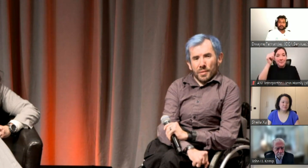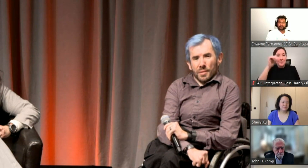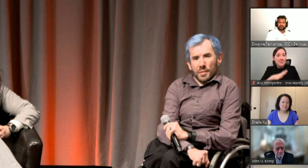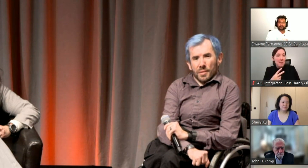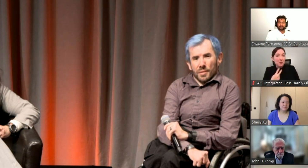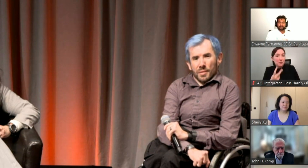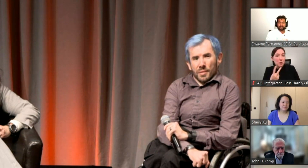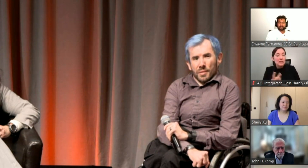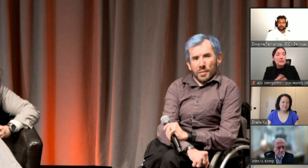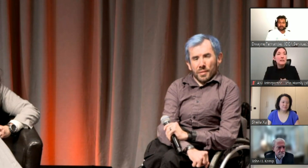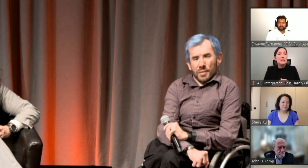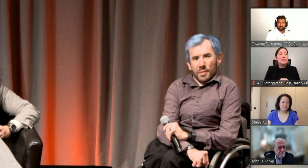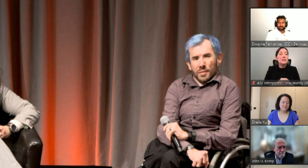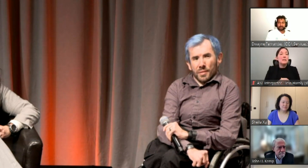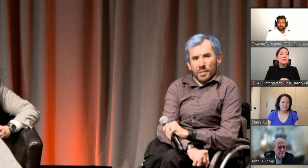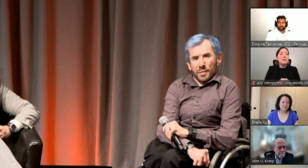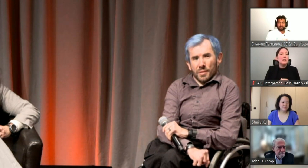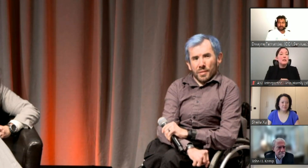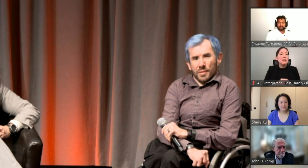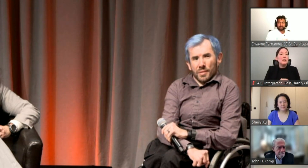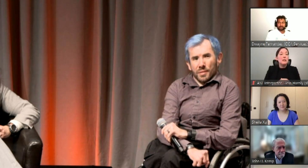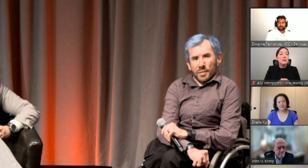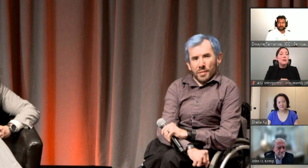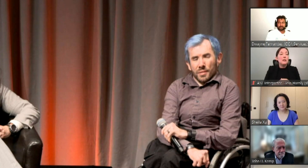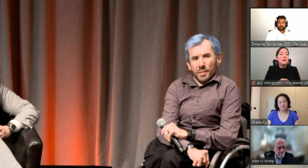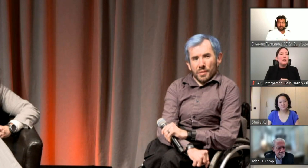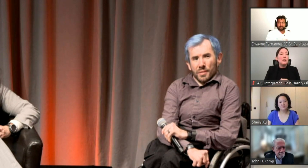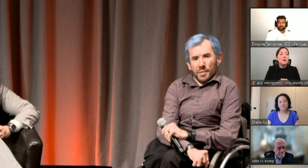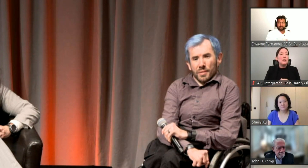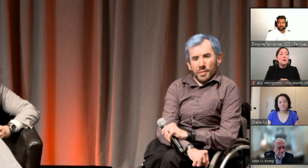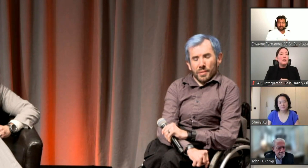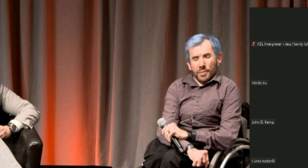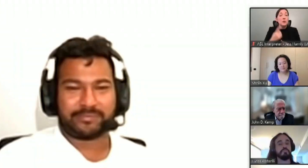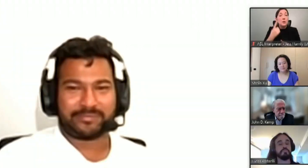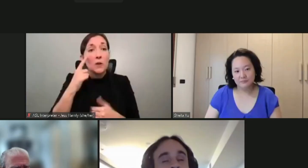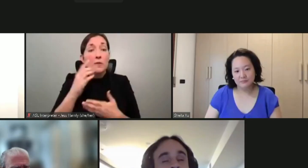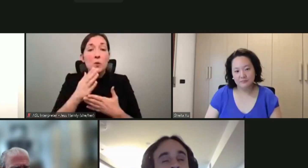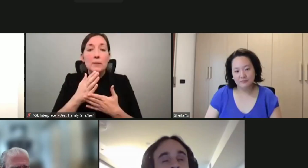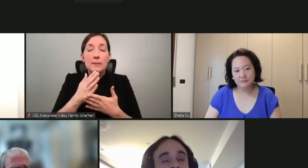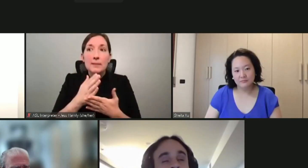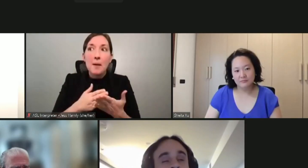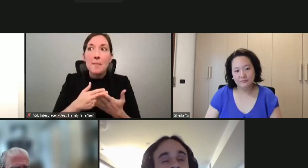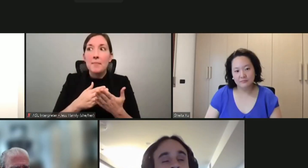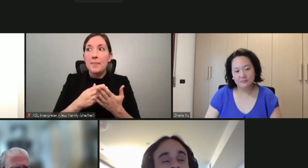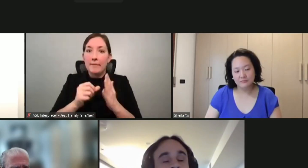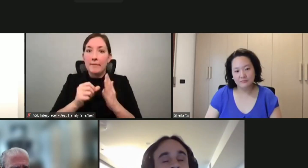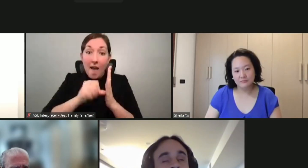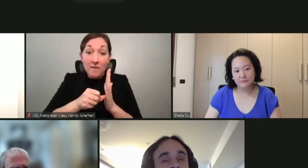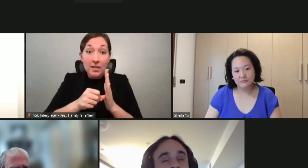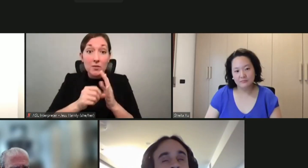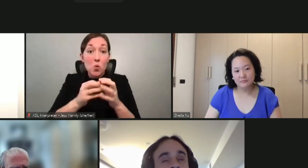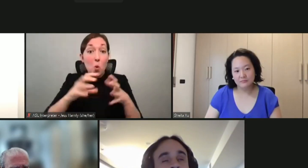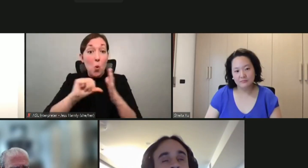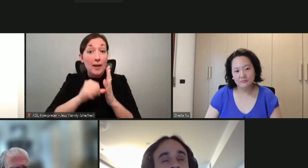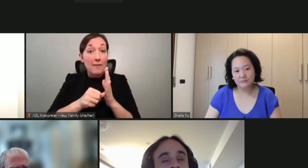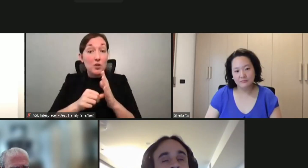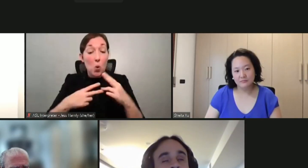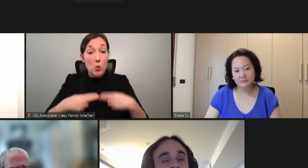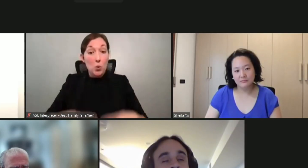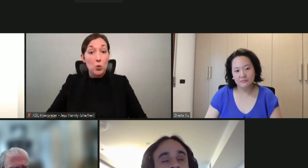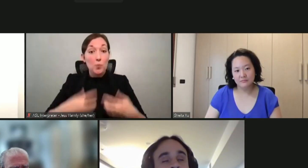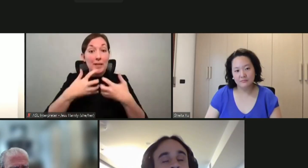some of the emphasis or growing emphasis on the human machine interface